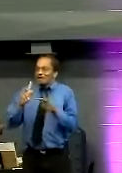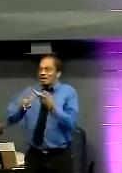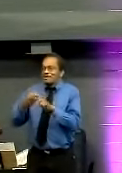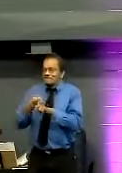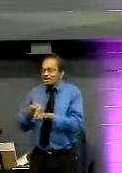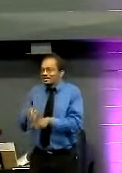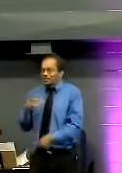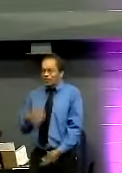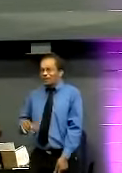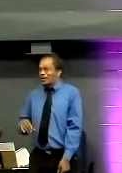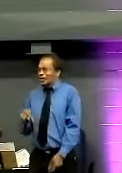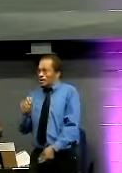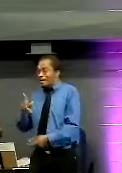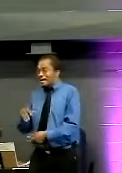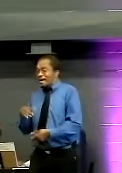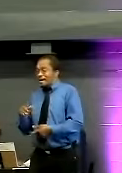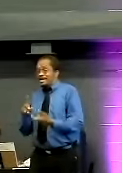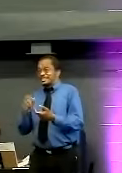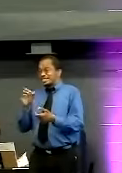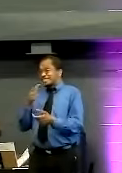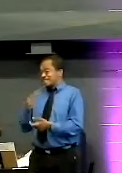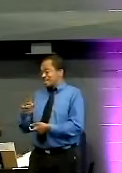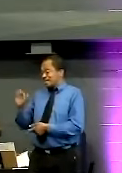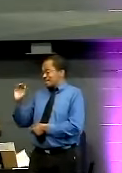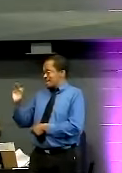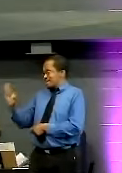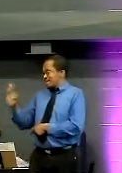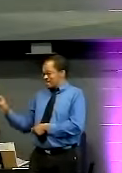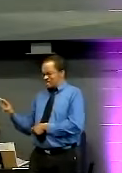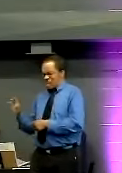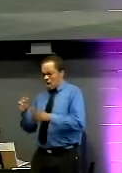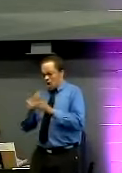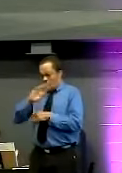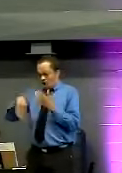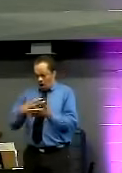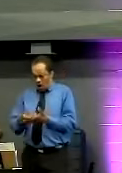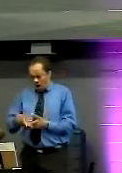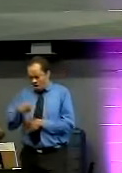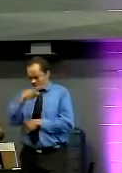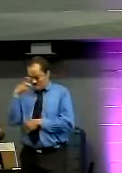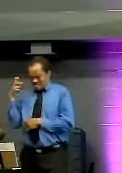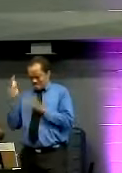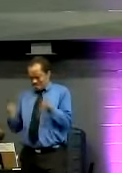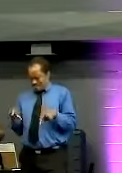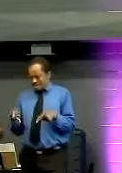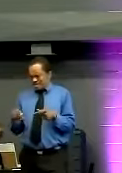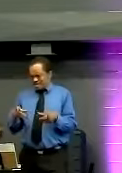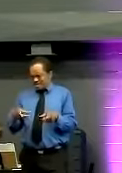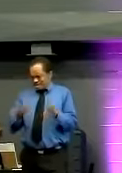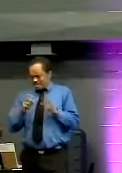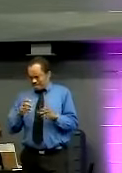Biker Week, but one of my boys posted on Facebook, he said, every Negro that owe me money going to Black Biker Week.